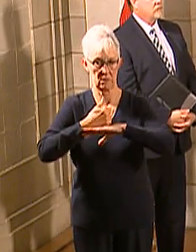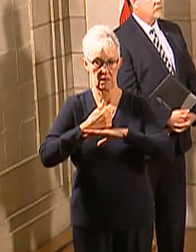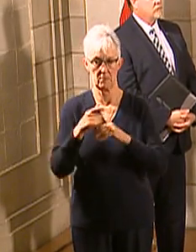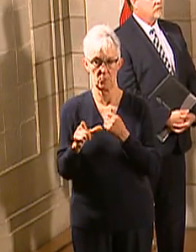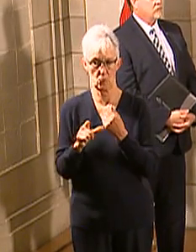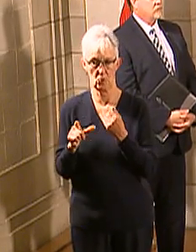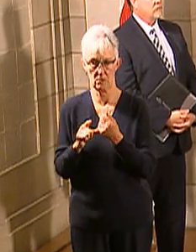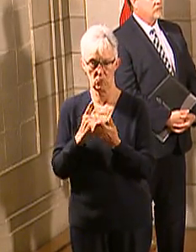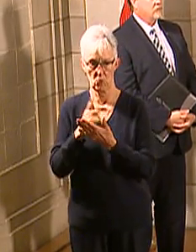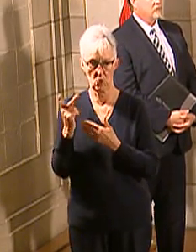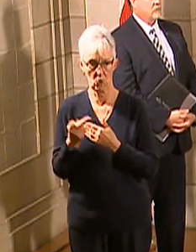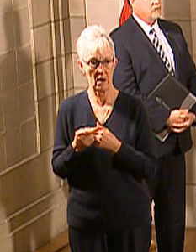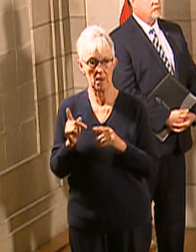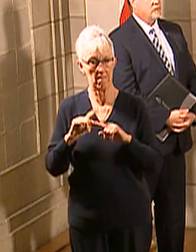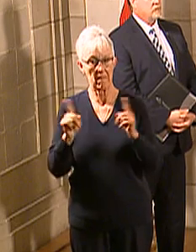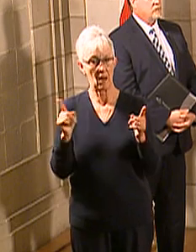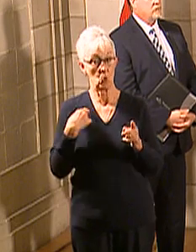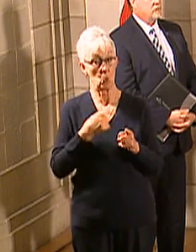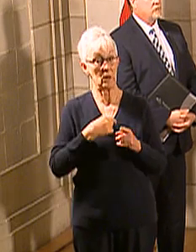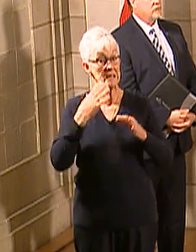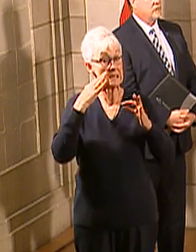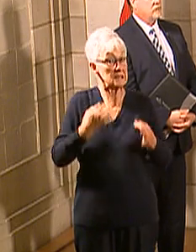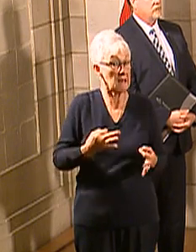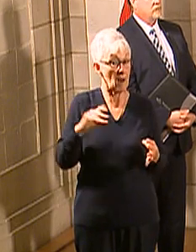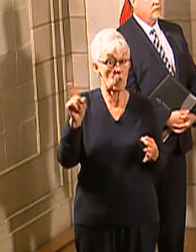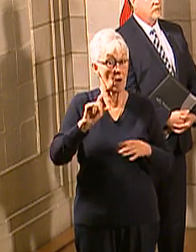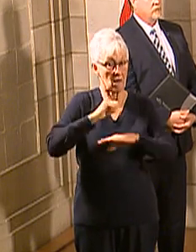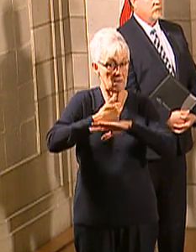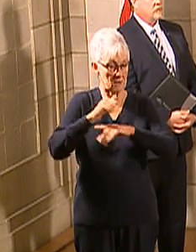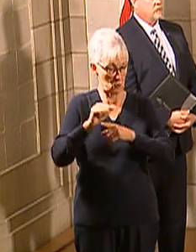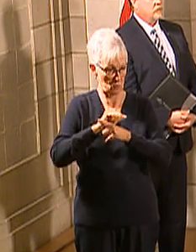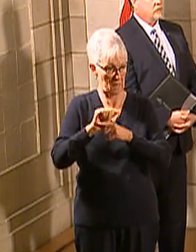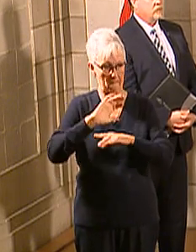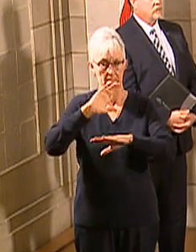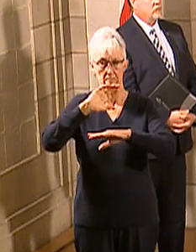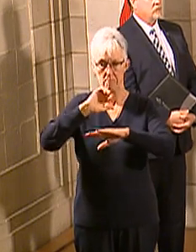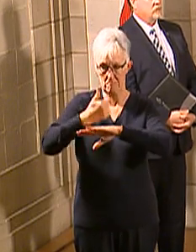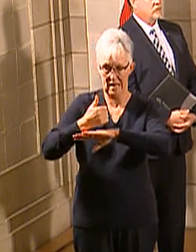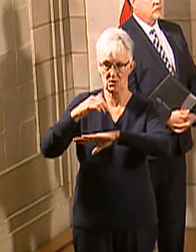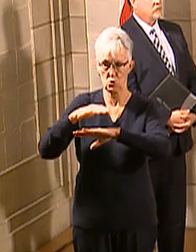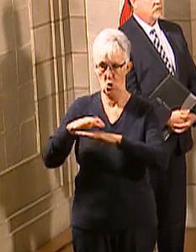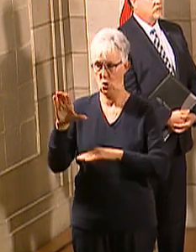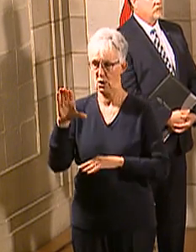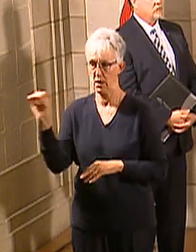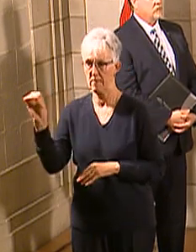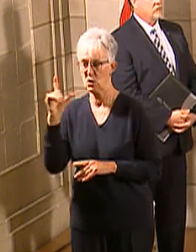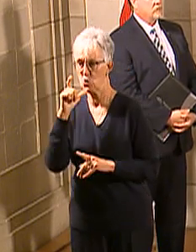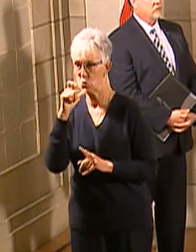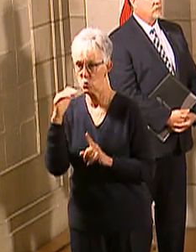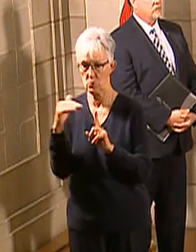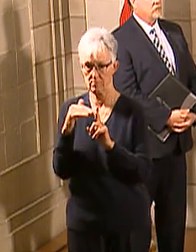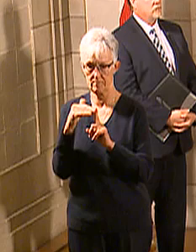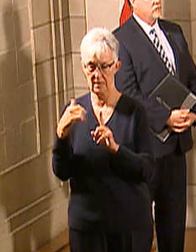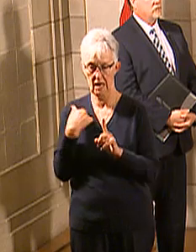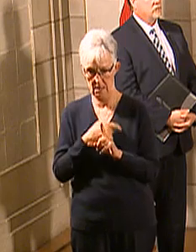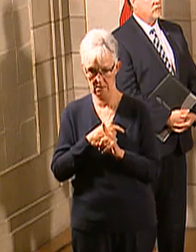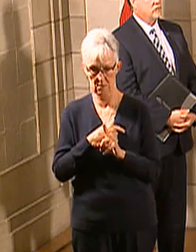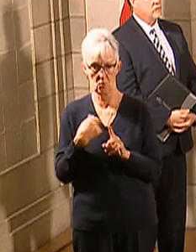an employer-driven program. But as Dan, excuse me, as Dan mentioned, we do concentrate on the H3 type of